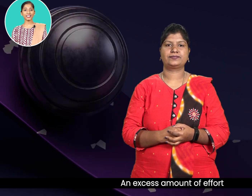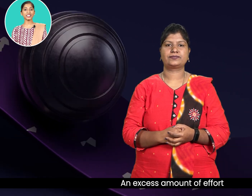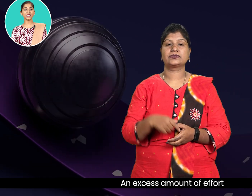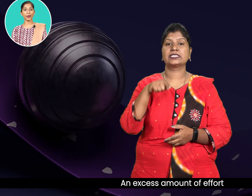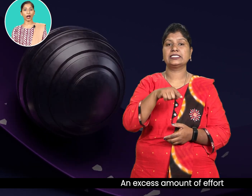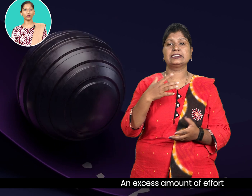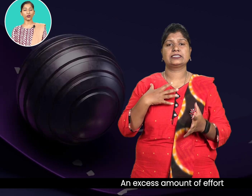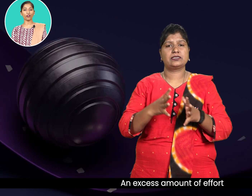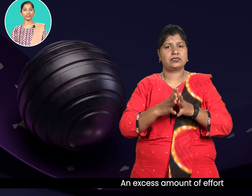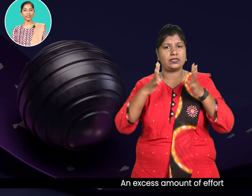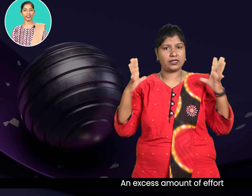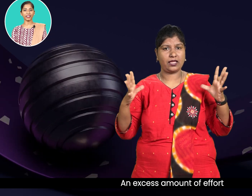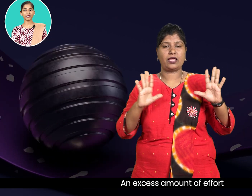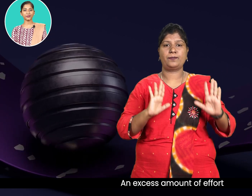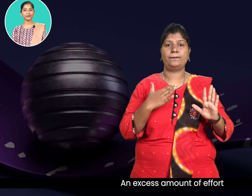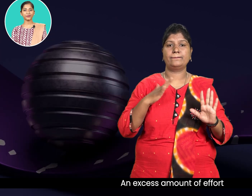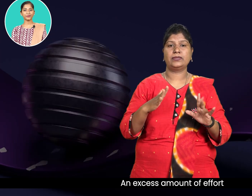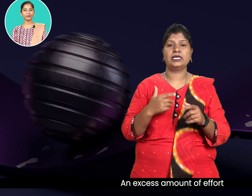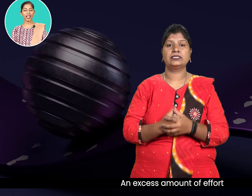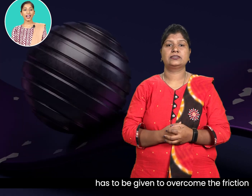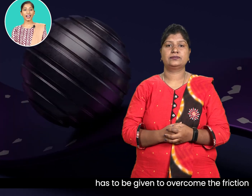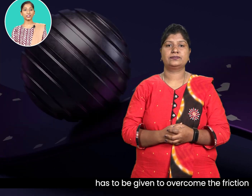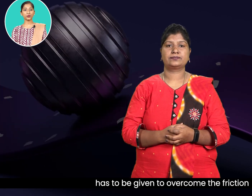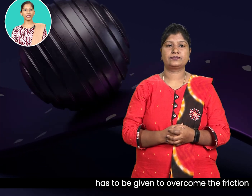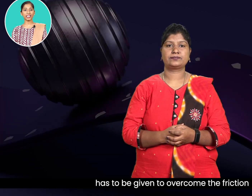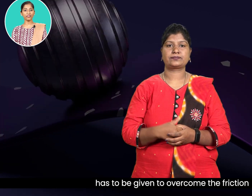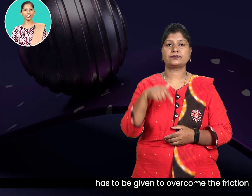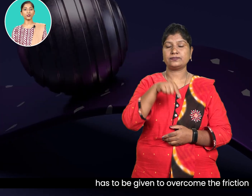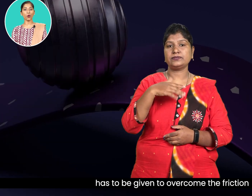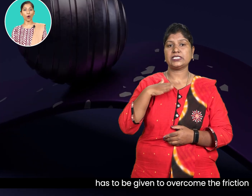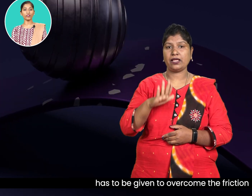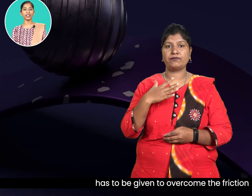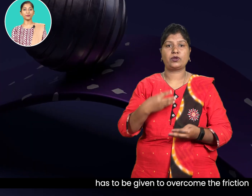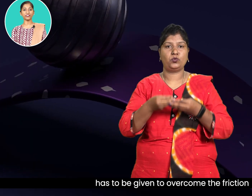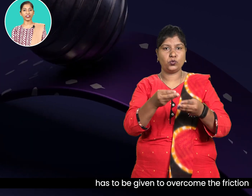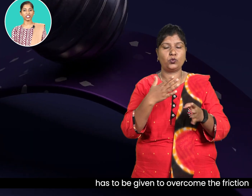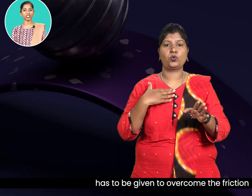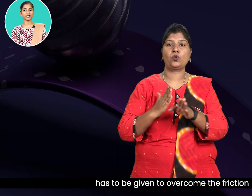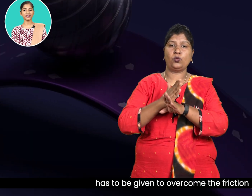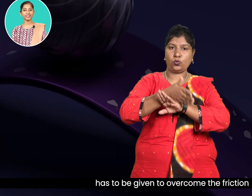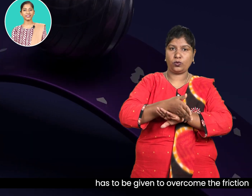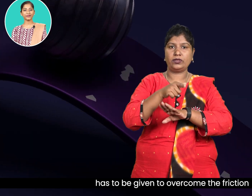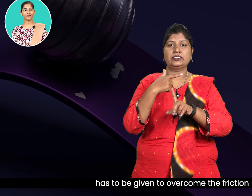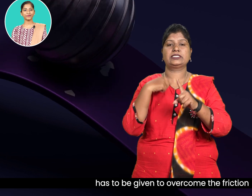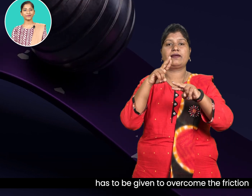An excess amount of effort has to be given to overcome the